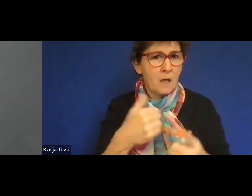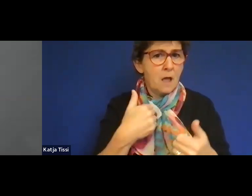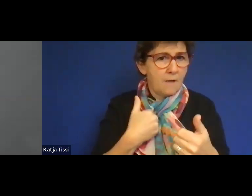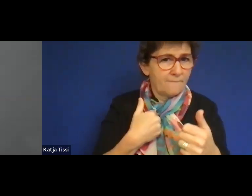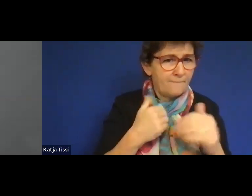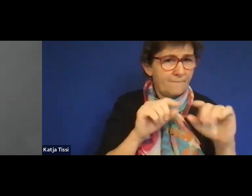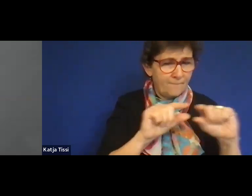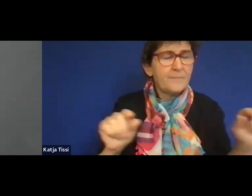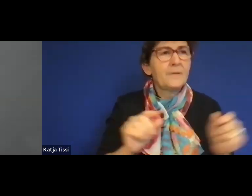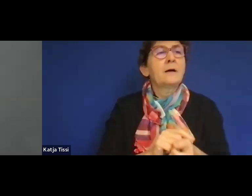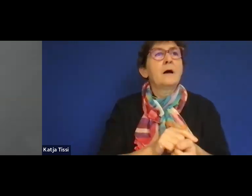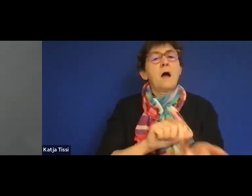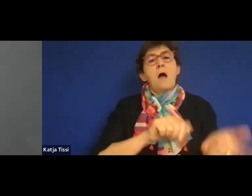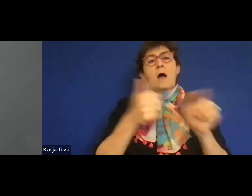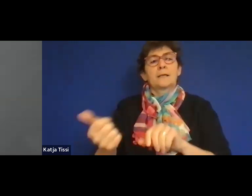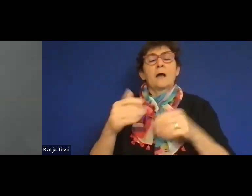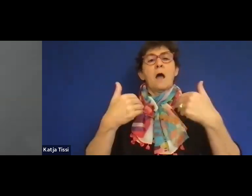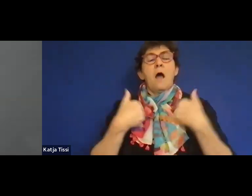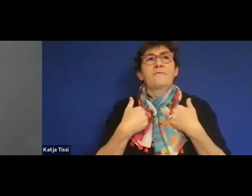correct sign that they wanted to use.